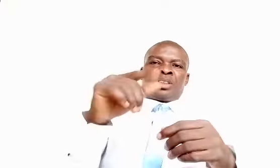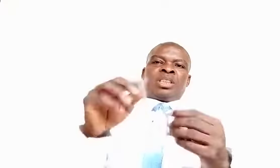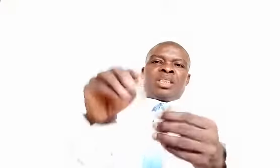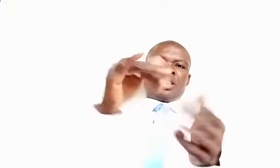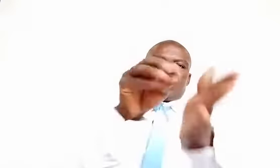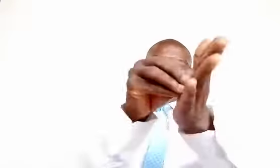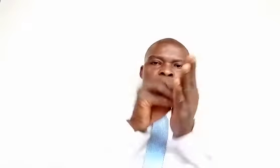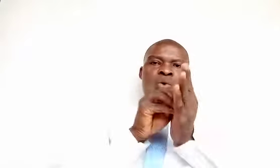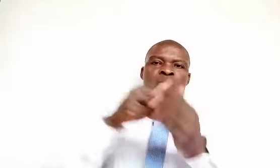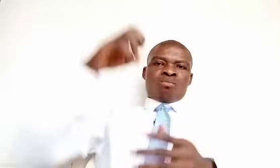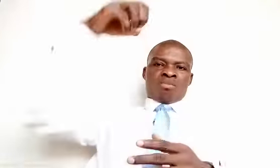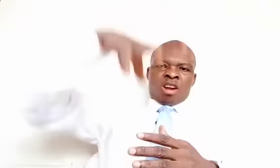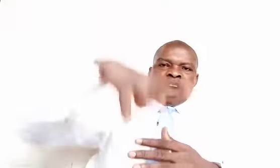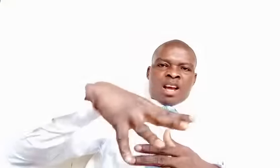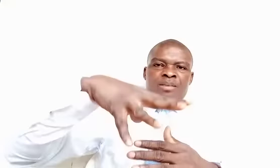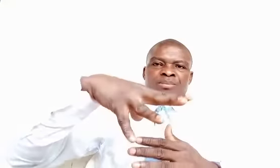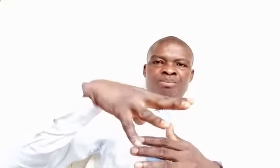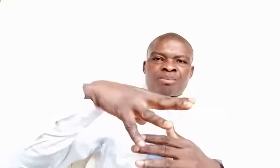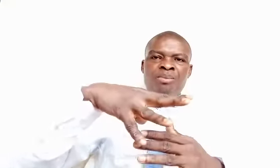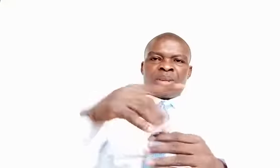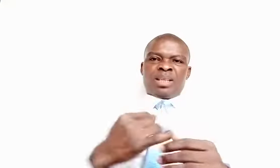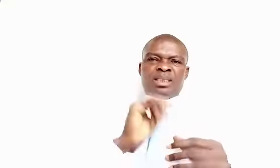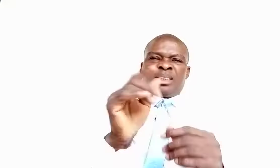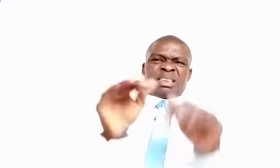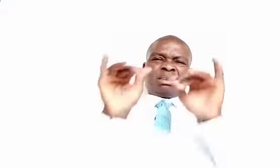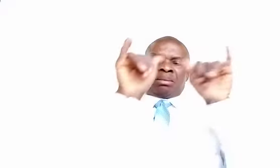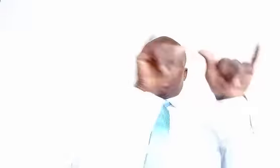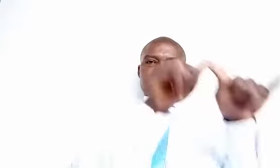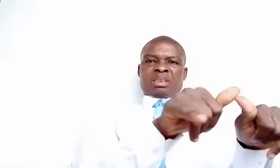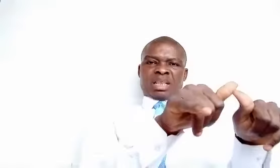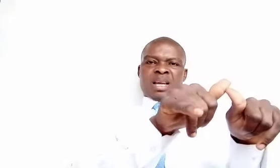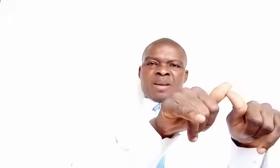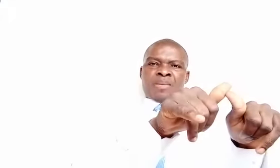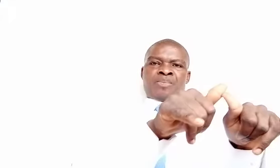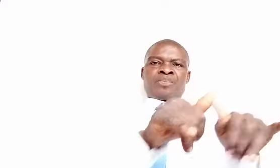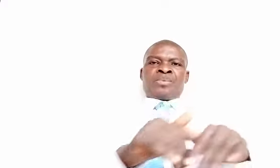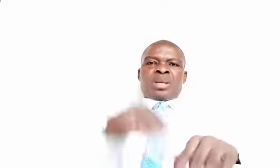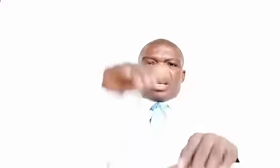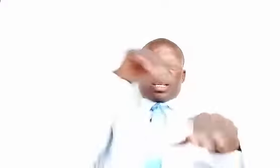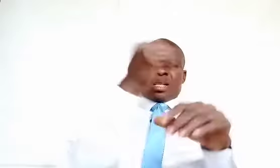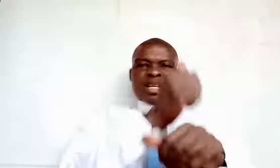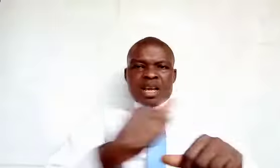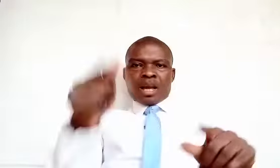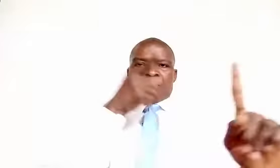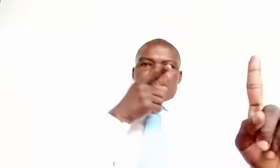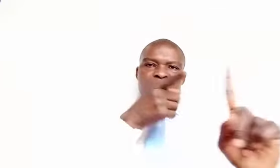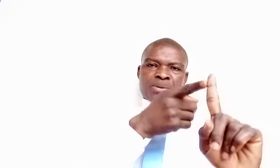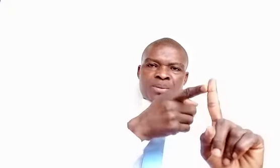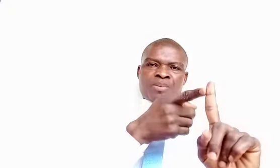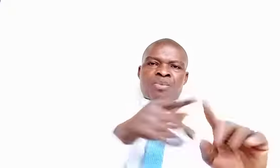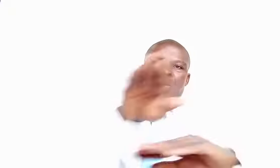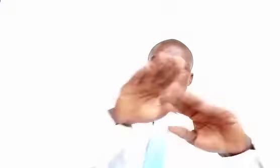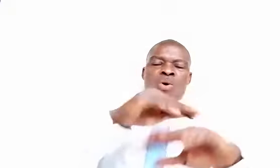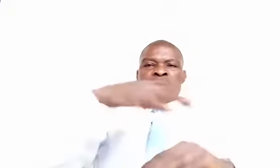heat. It is stationary, that is, it is fixed in a point, unlike other planets that